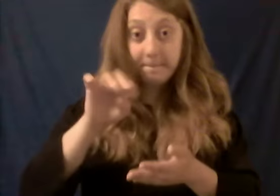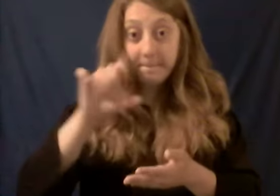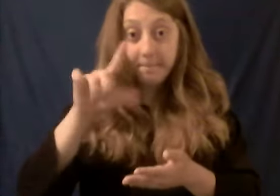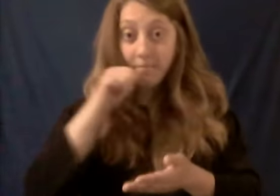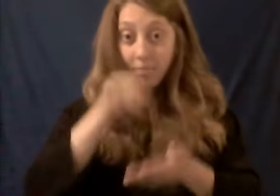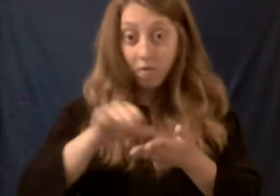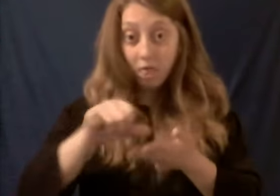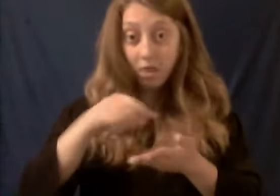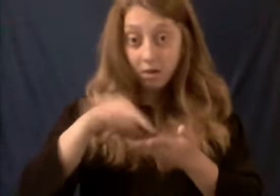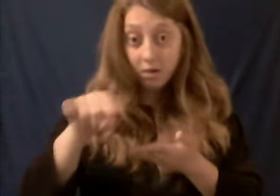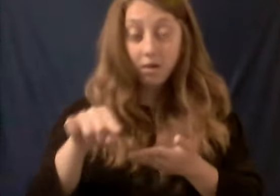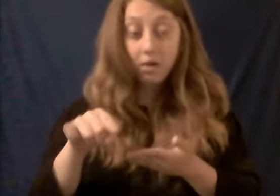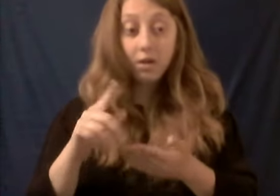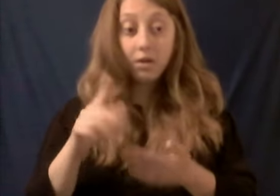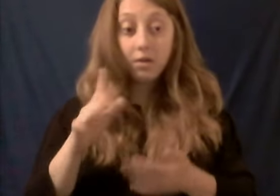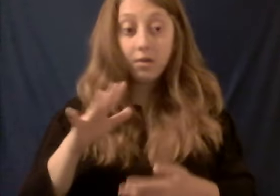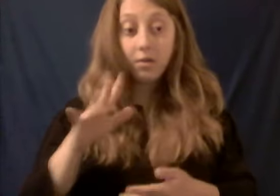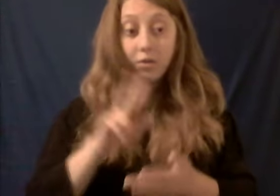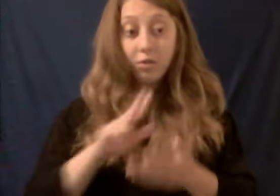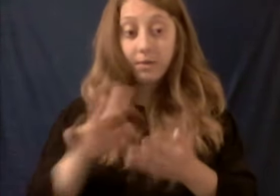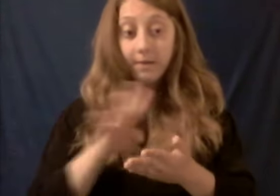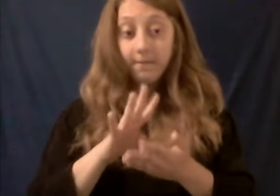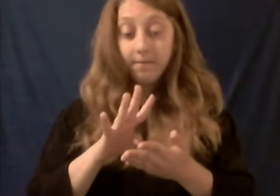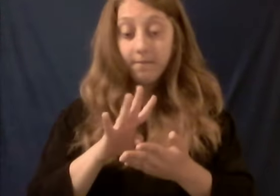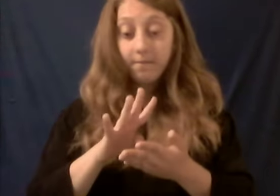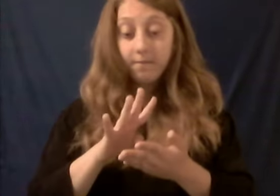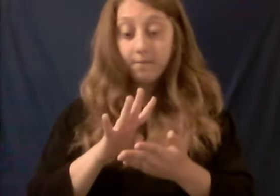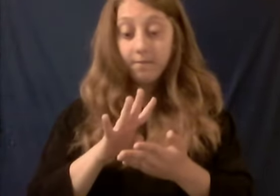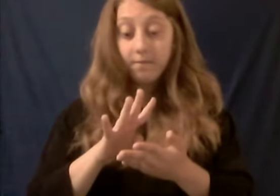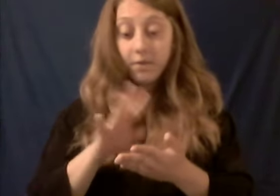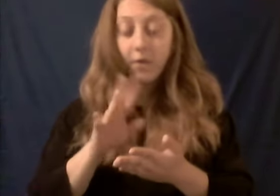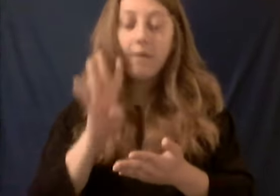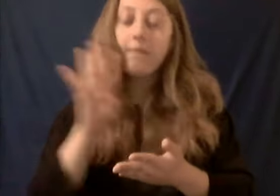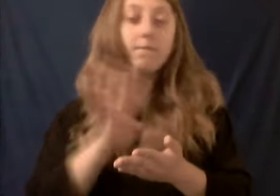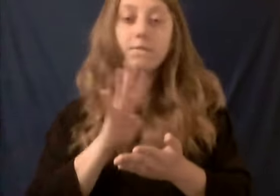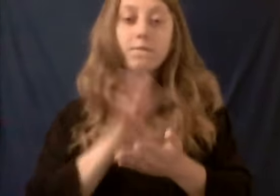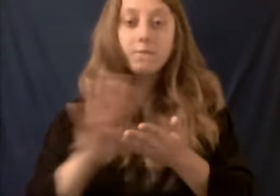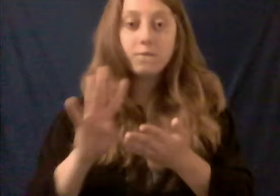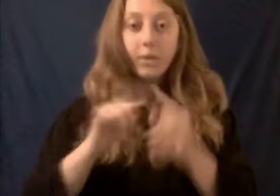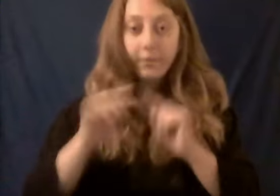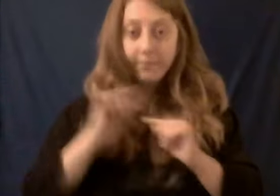That's a secret PIN number you don't want anyone to have. And that will come to you in the mail.